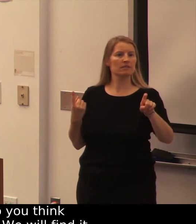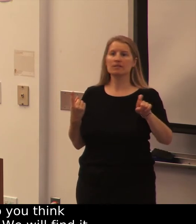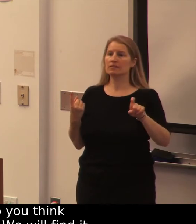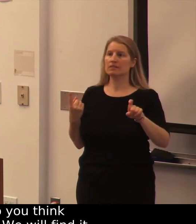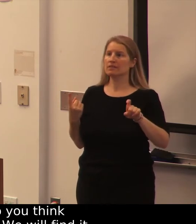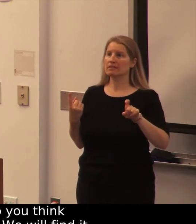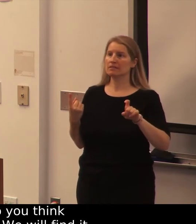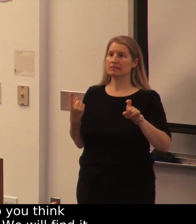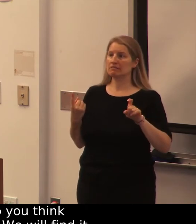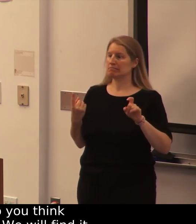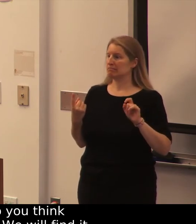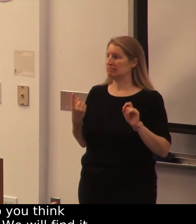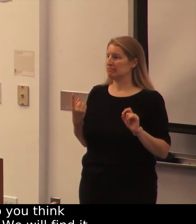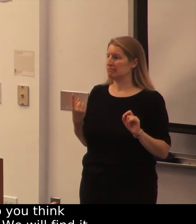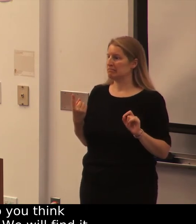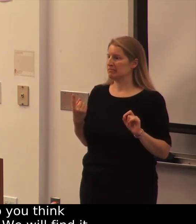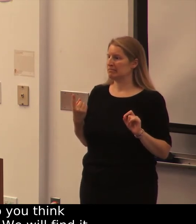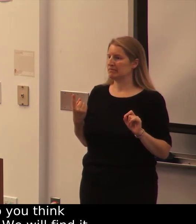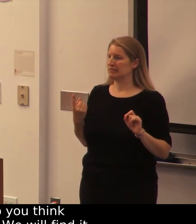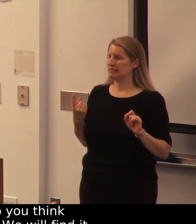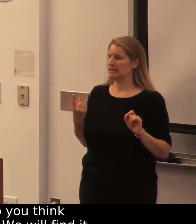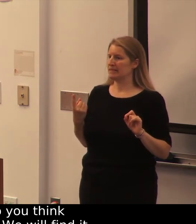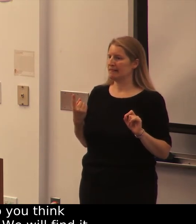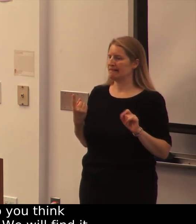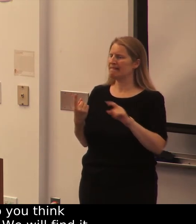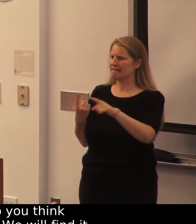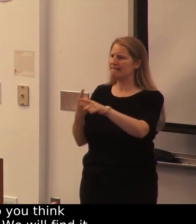What do you think happened?